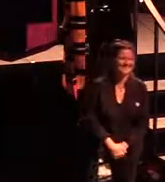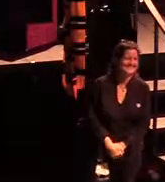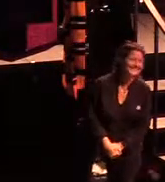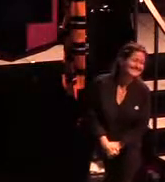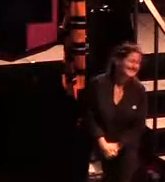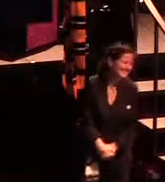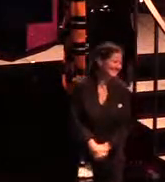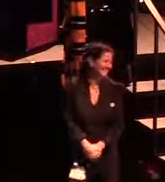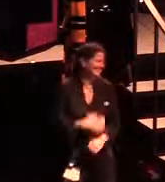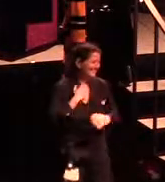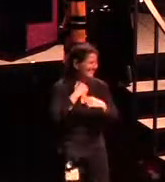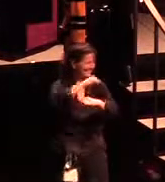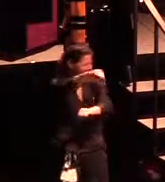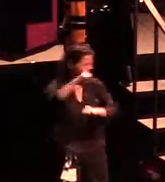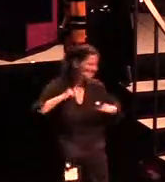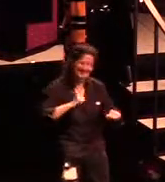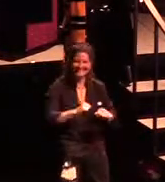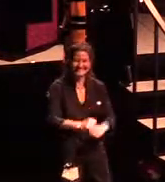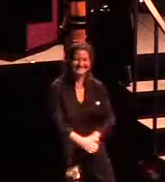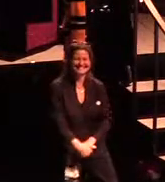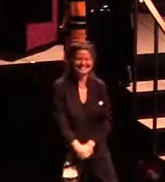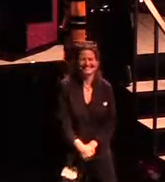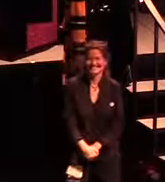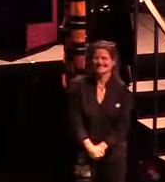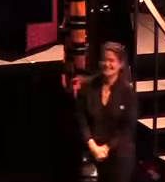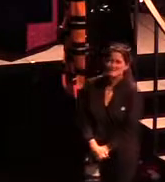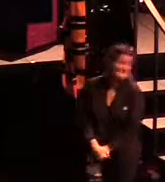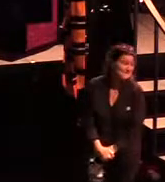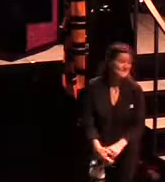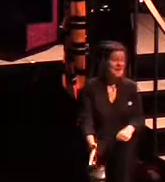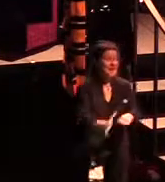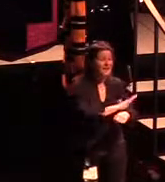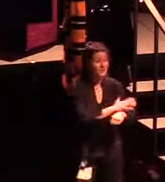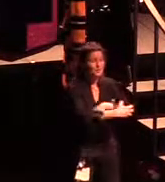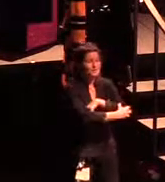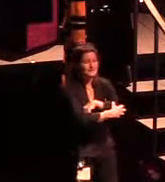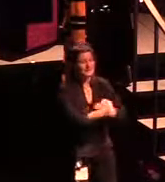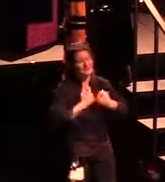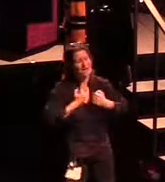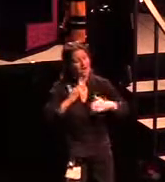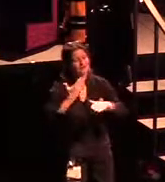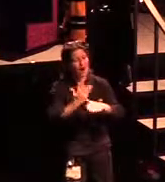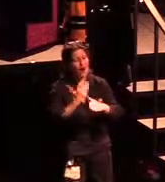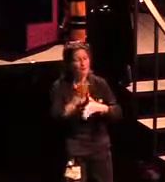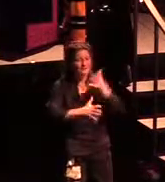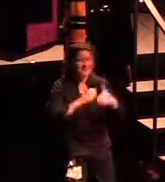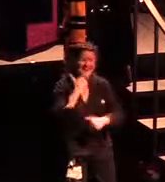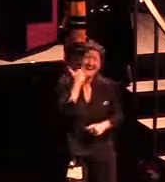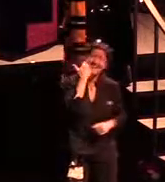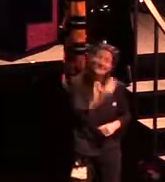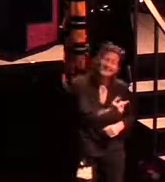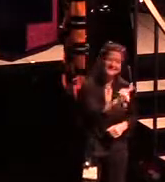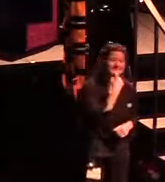Hedgehog. Biscuit, sausage. Biscuit. Hedgehog, biscuit. It's her job to sign everything I say,